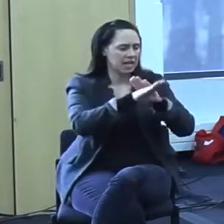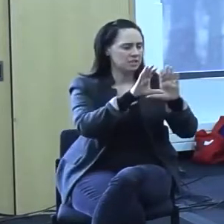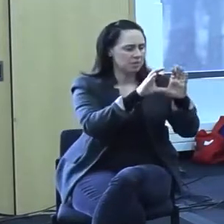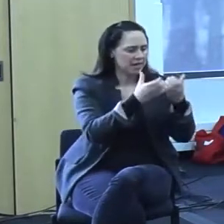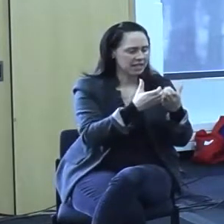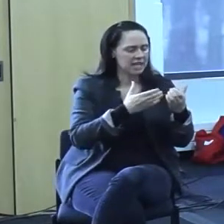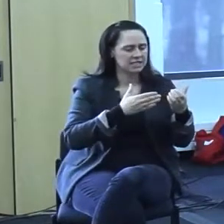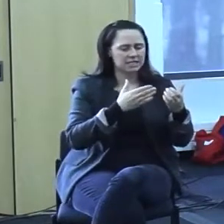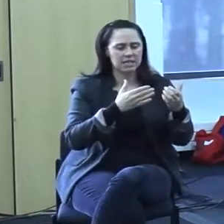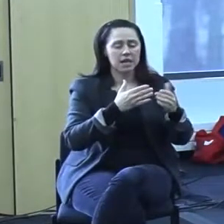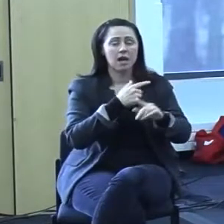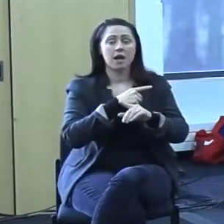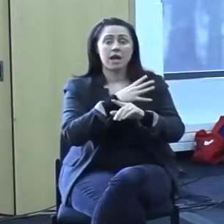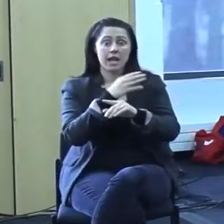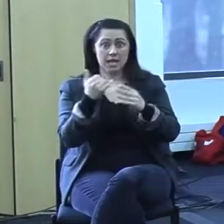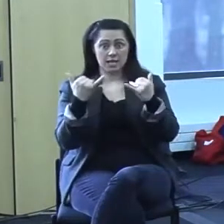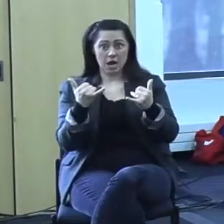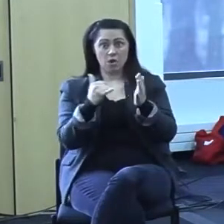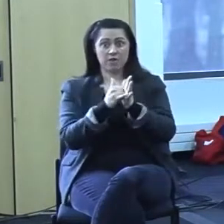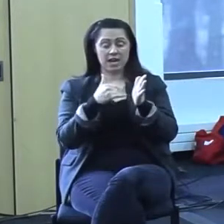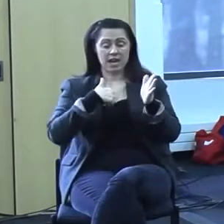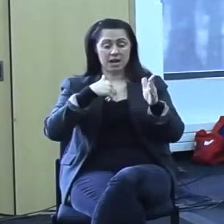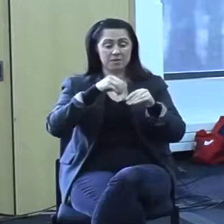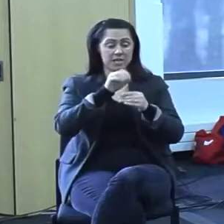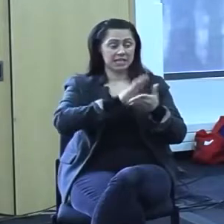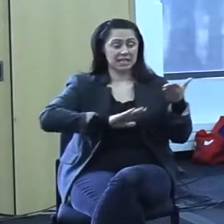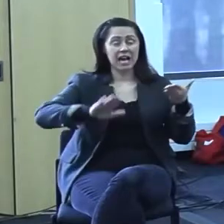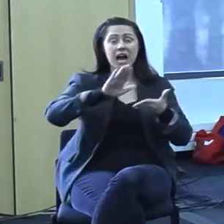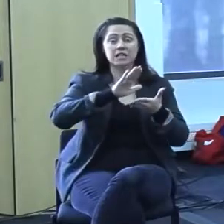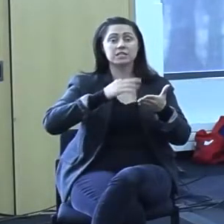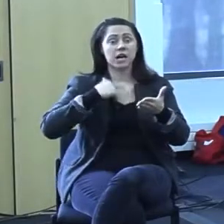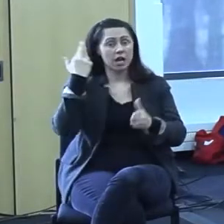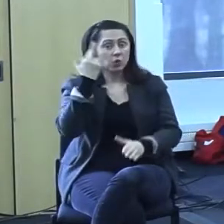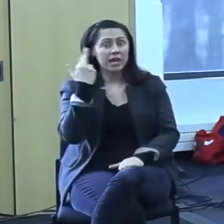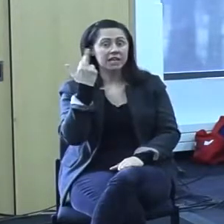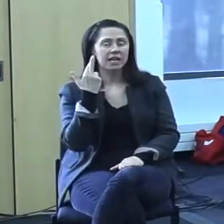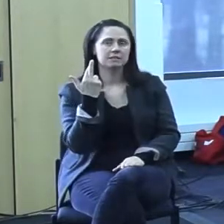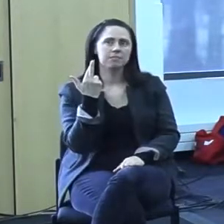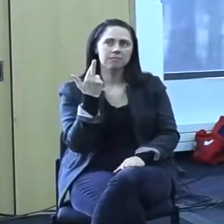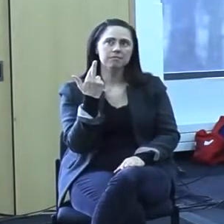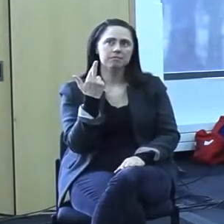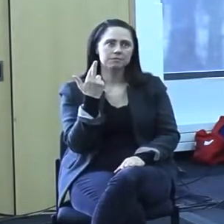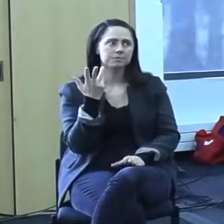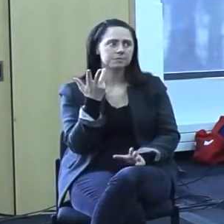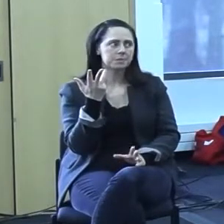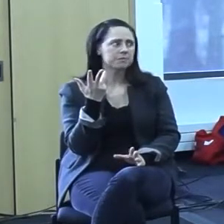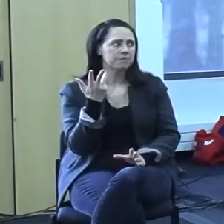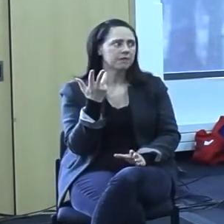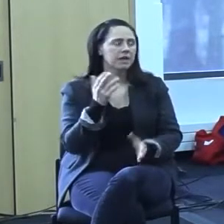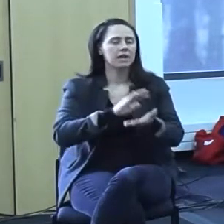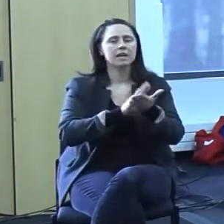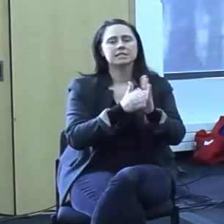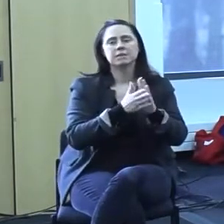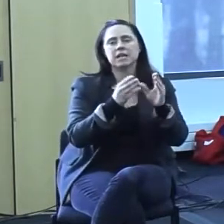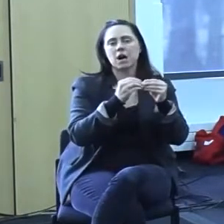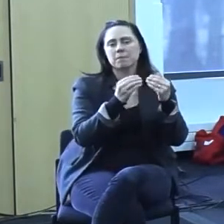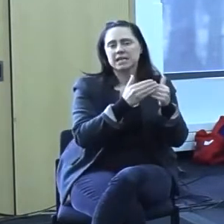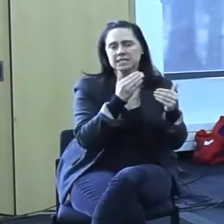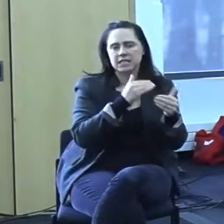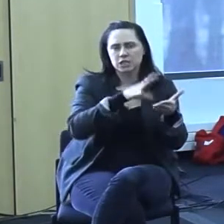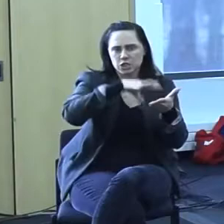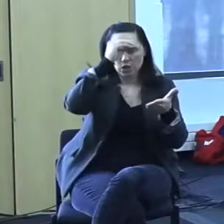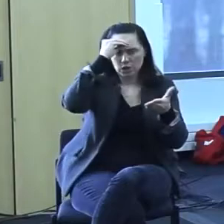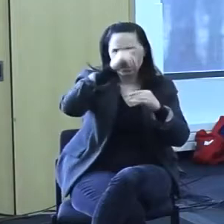and everything. And now that like I'm in college and everything, I realize it's gotten easier to learn